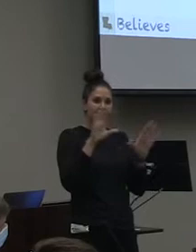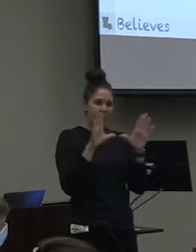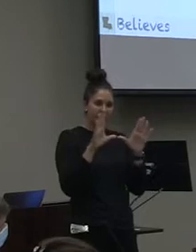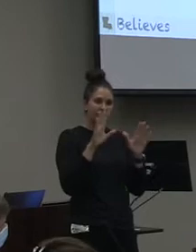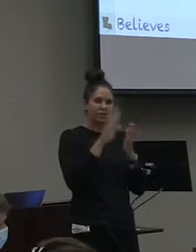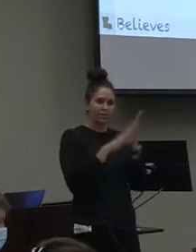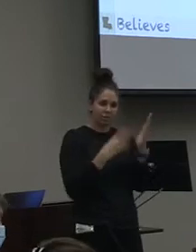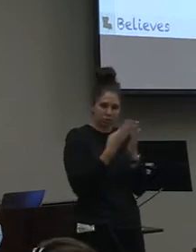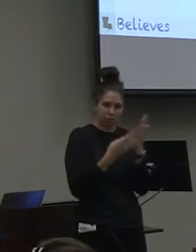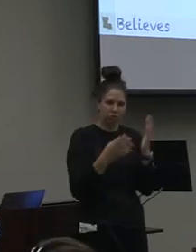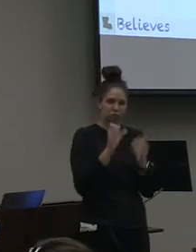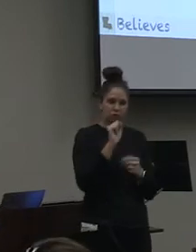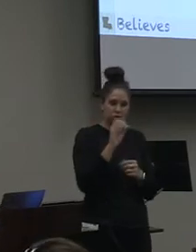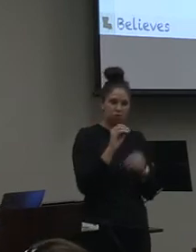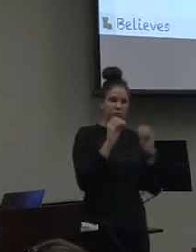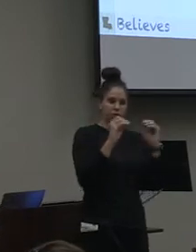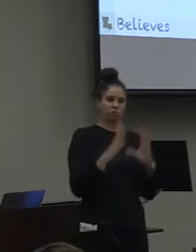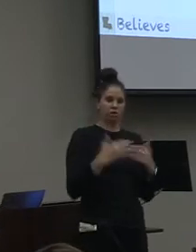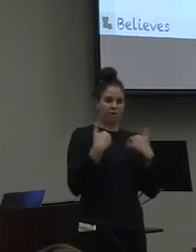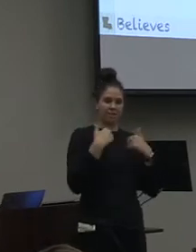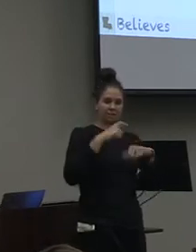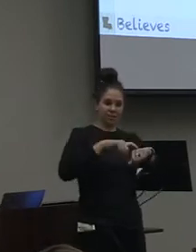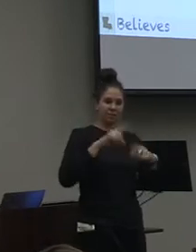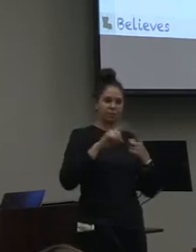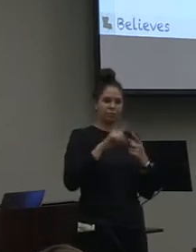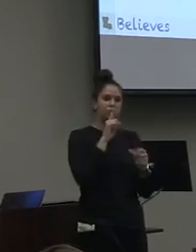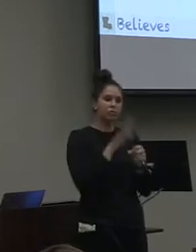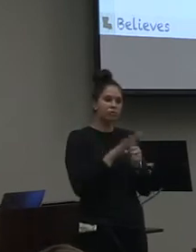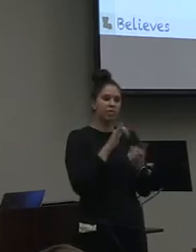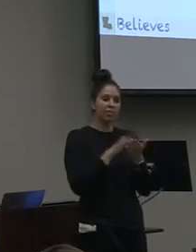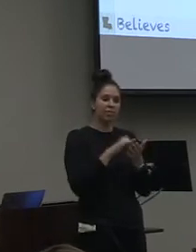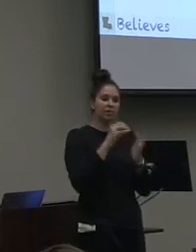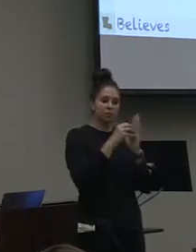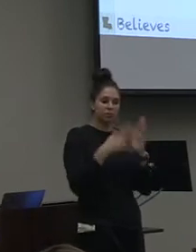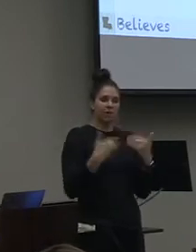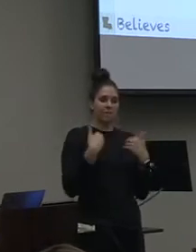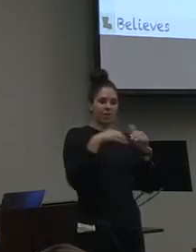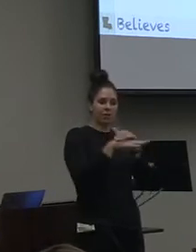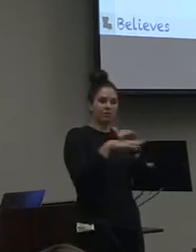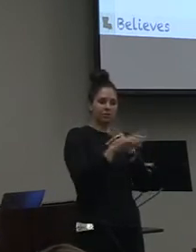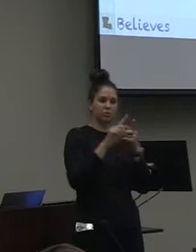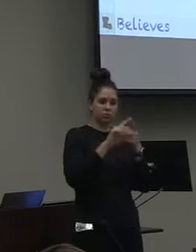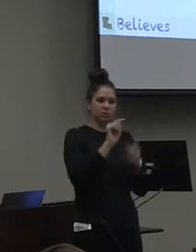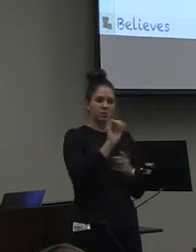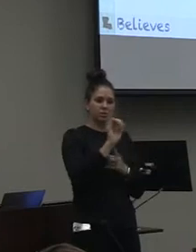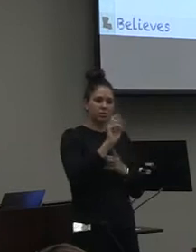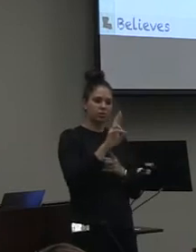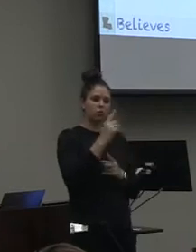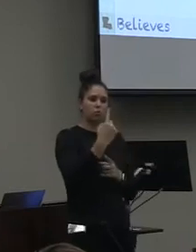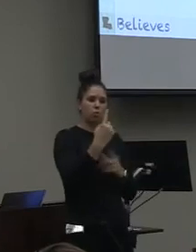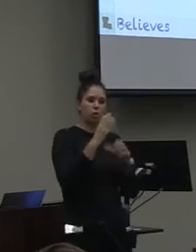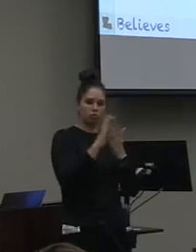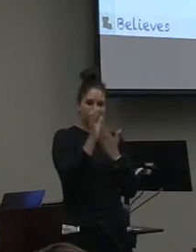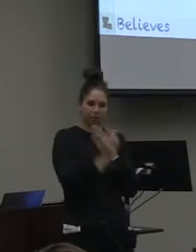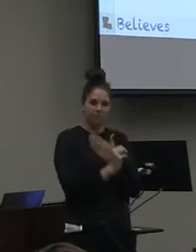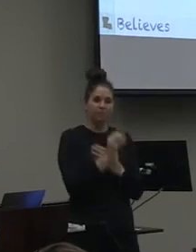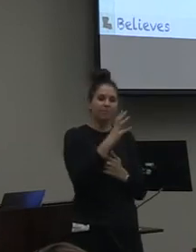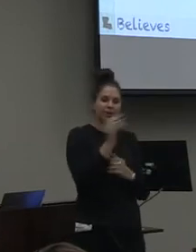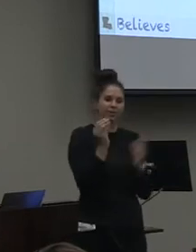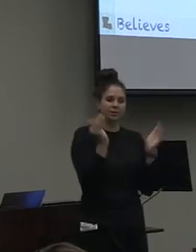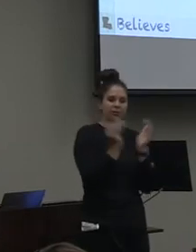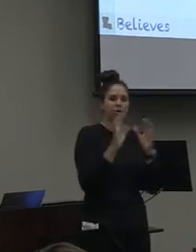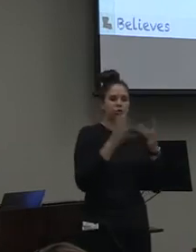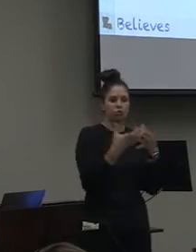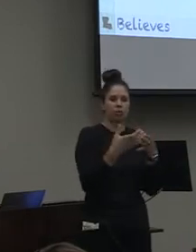that teachers had time to ensure that students had access to the Tier 1 curriculum, as well as small